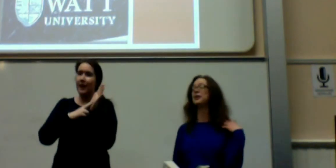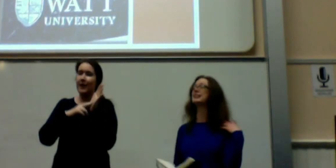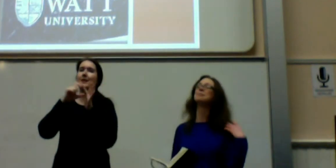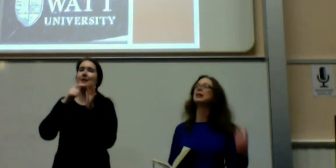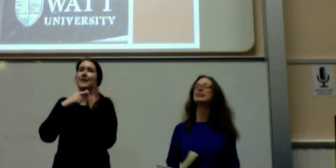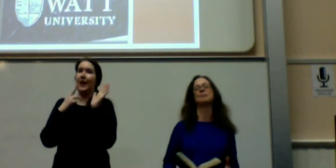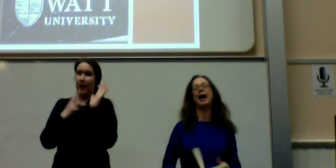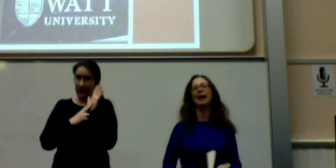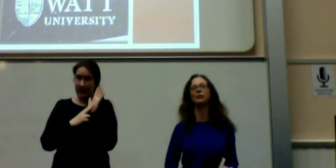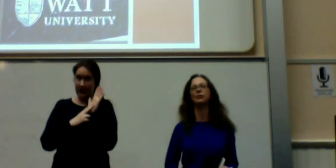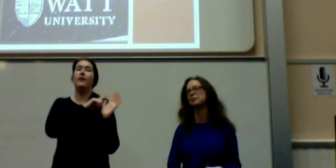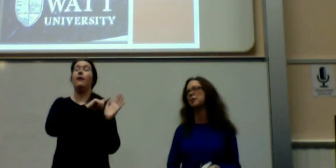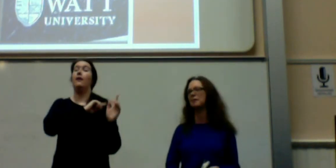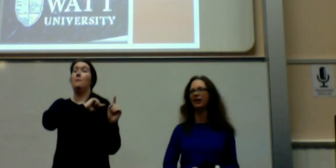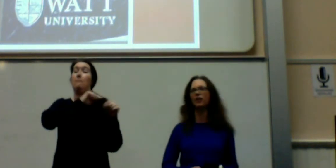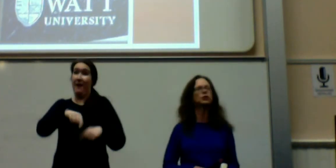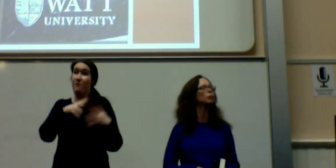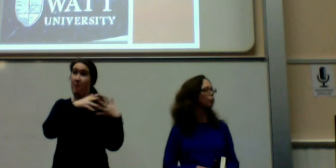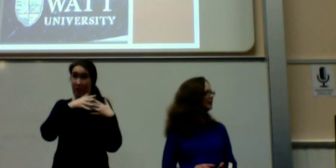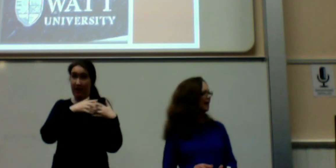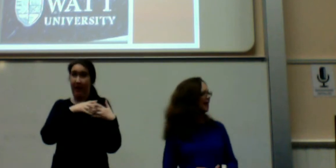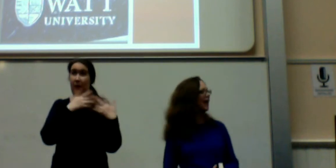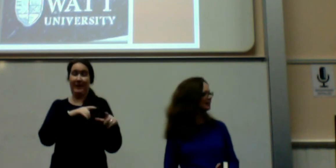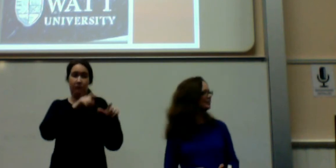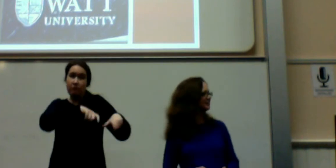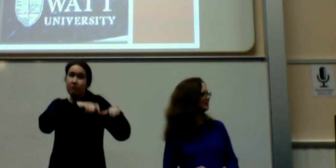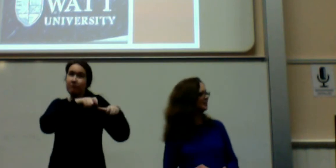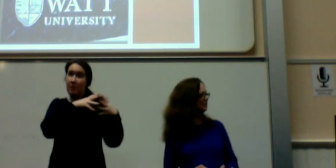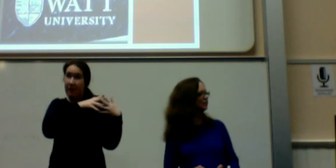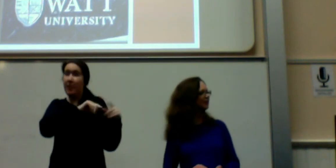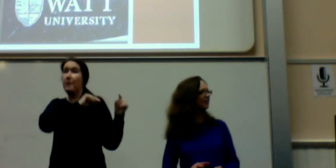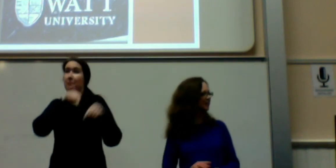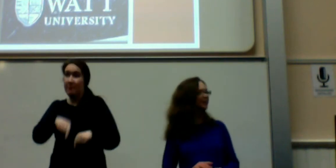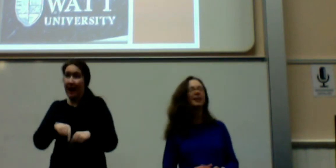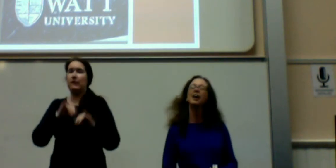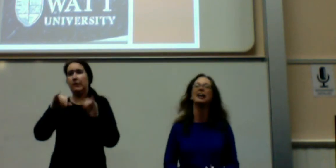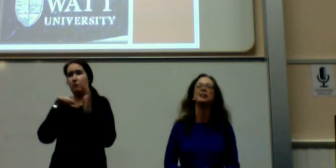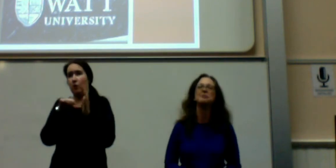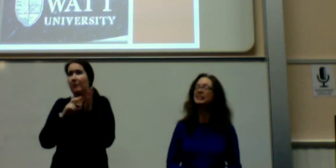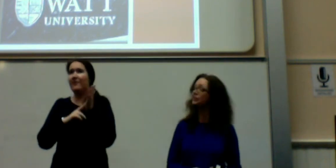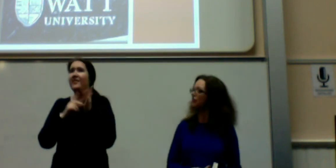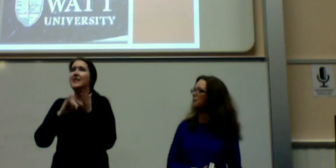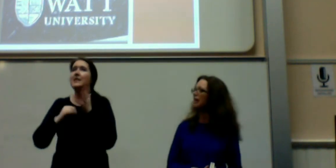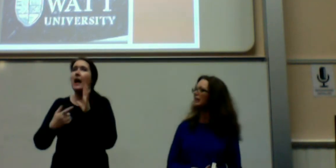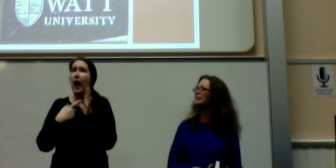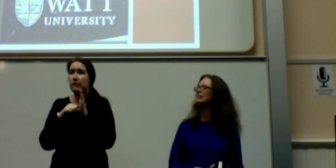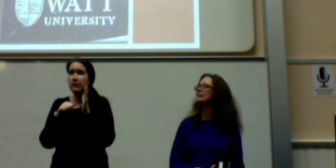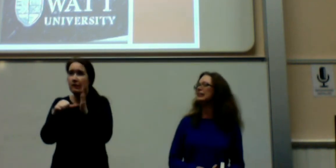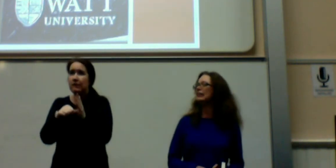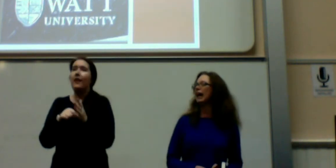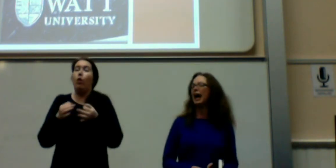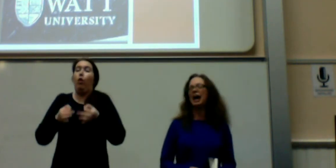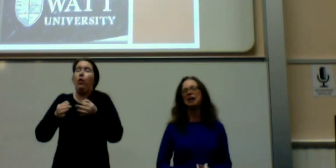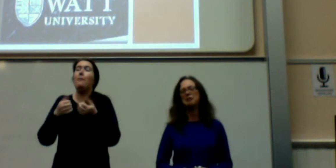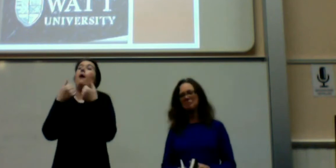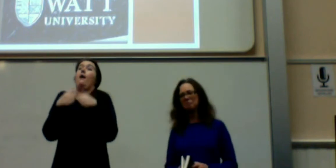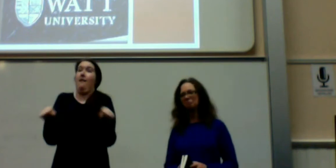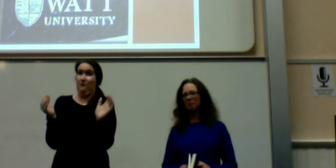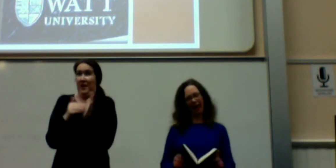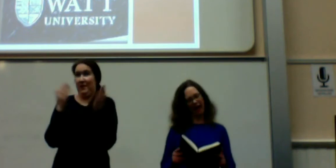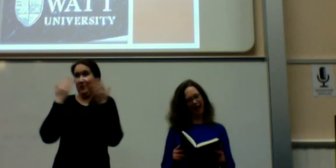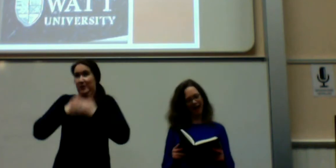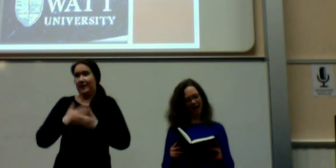who has made it back from America after quite a hazardous adventure, I think it could be described as.